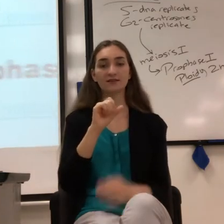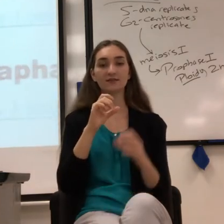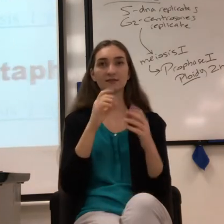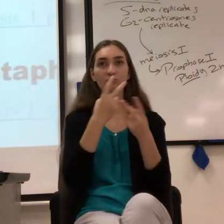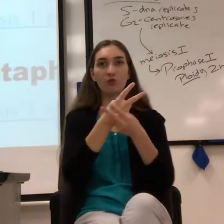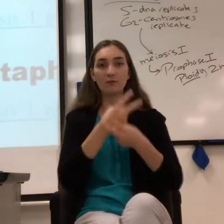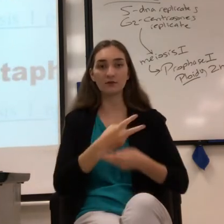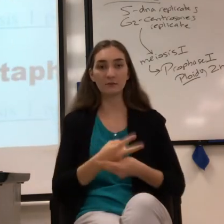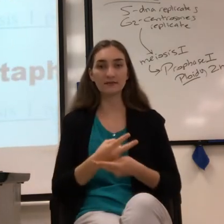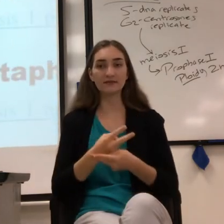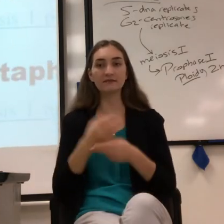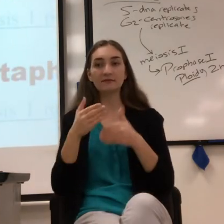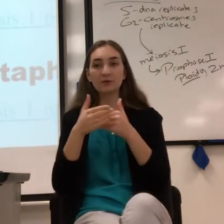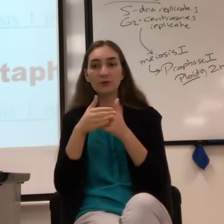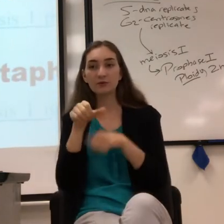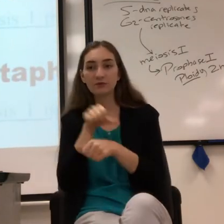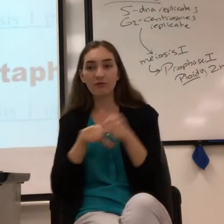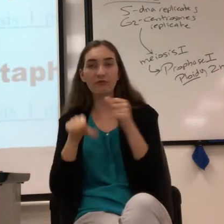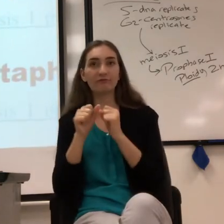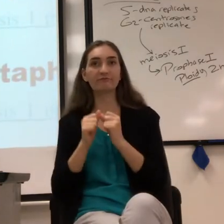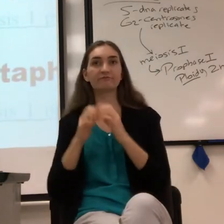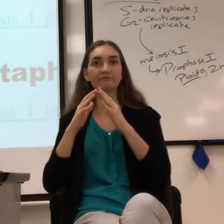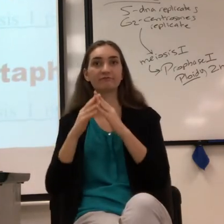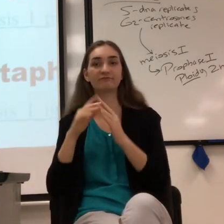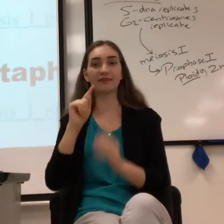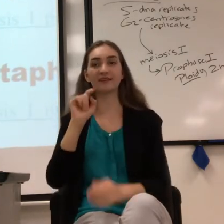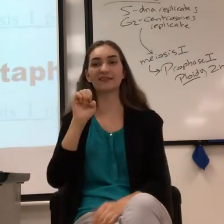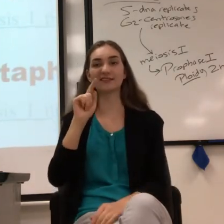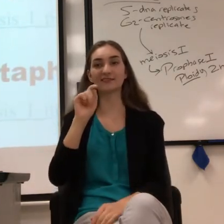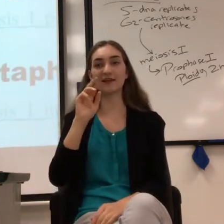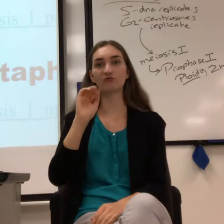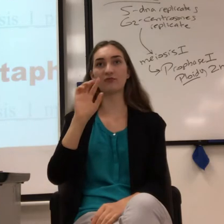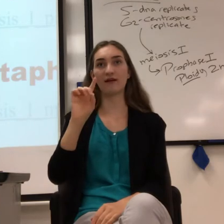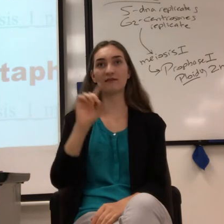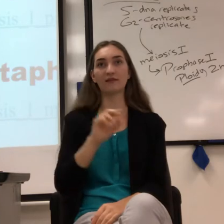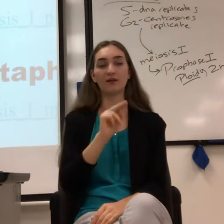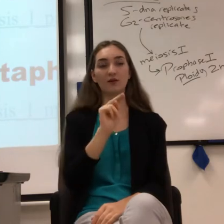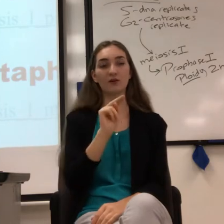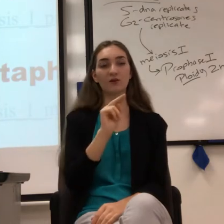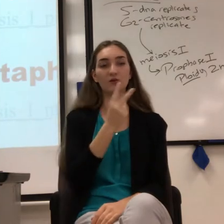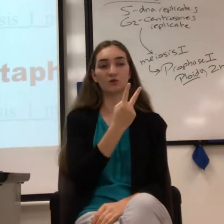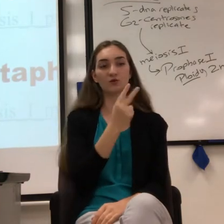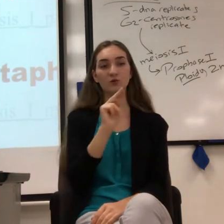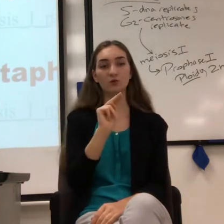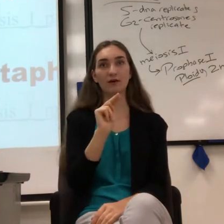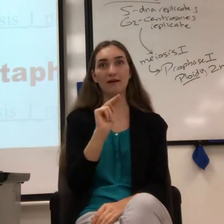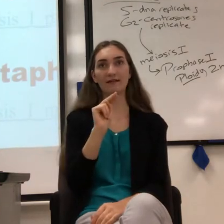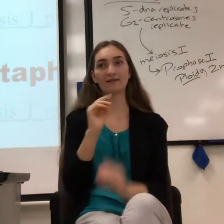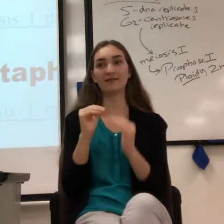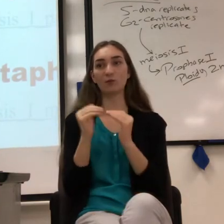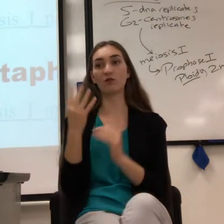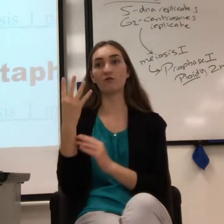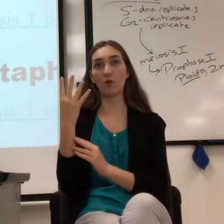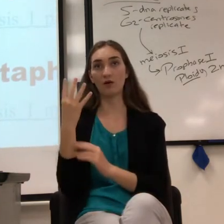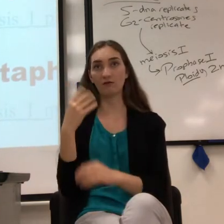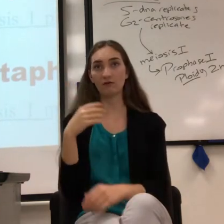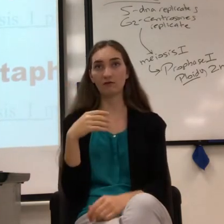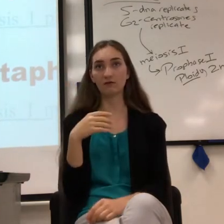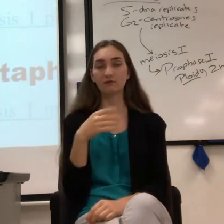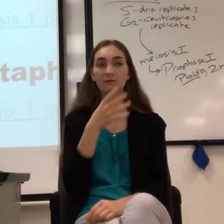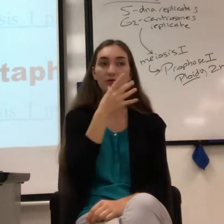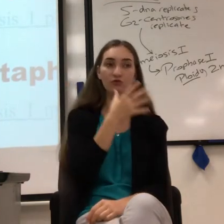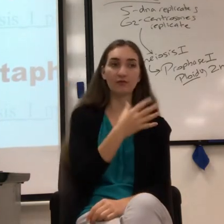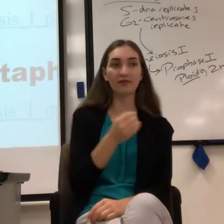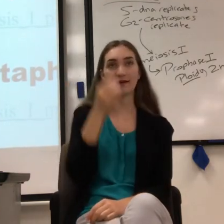forming a tetrad. So that's shown there, our 2N equals 4 here, right? Maternal,